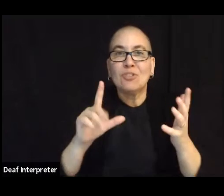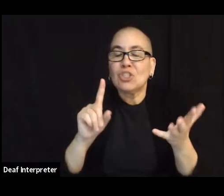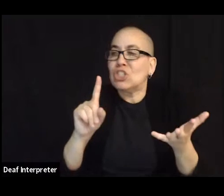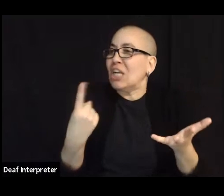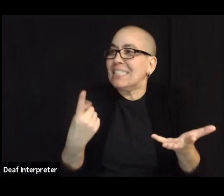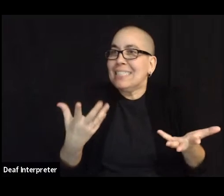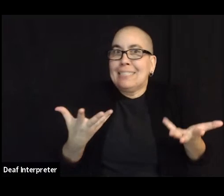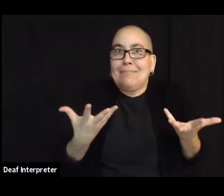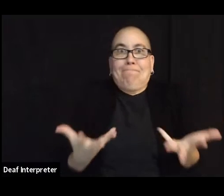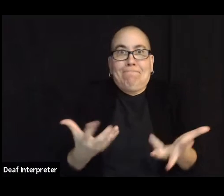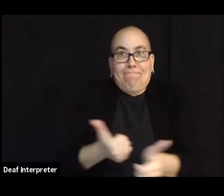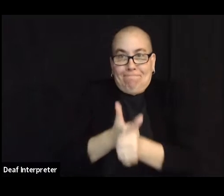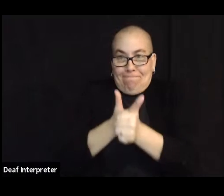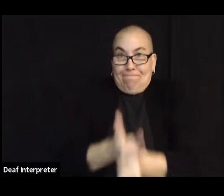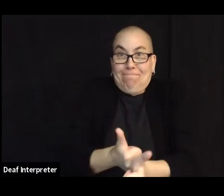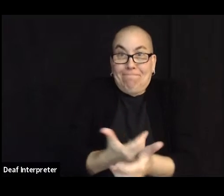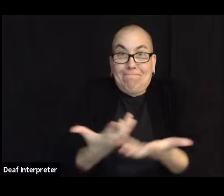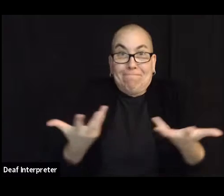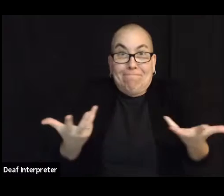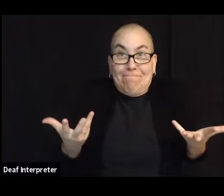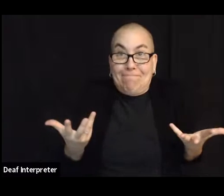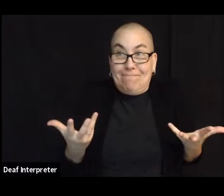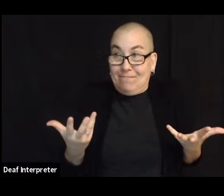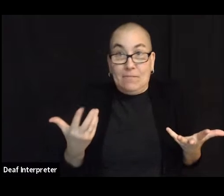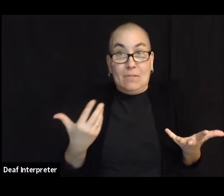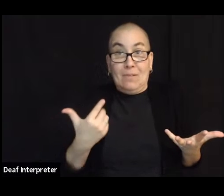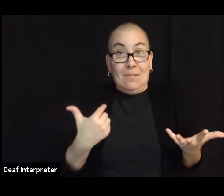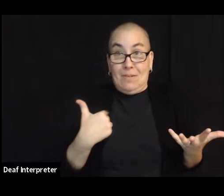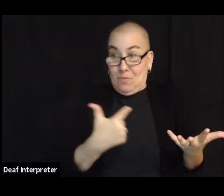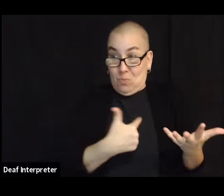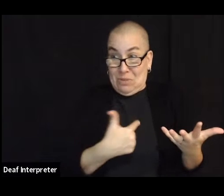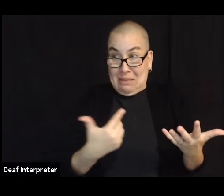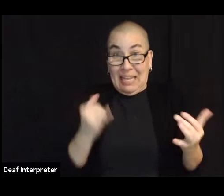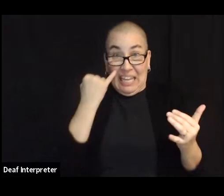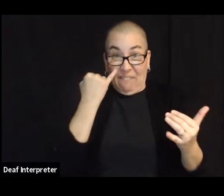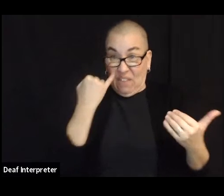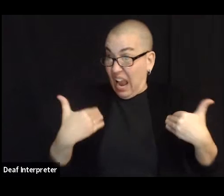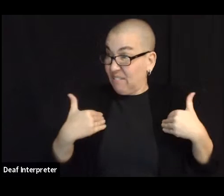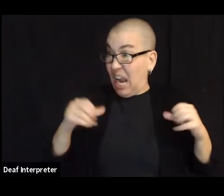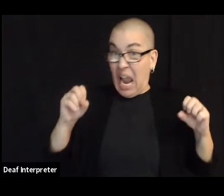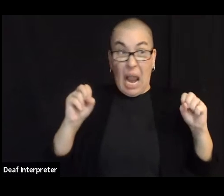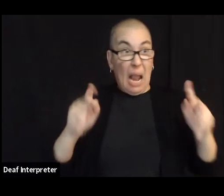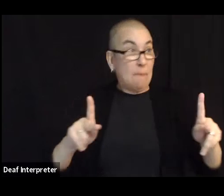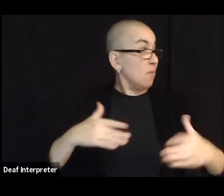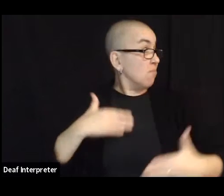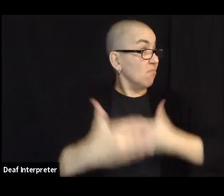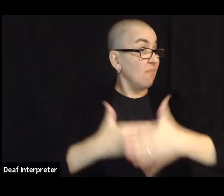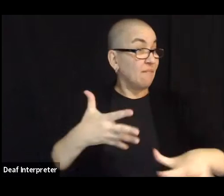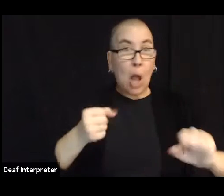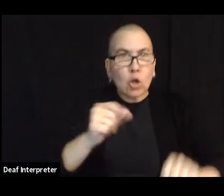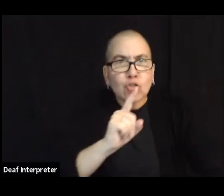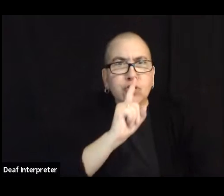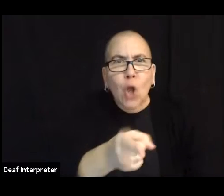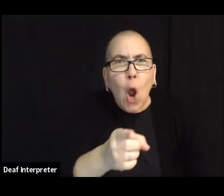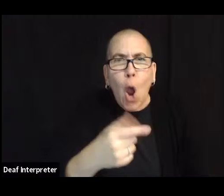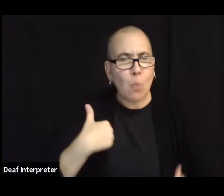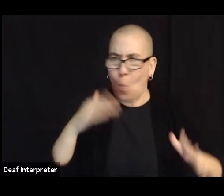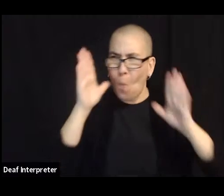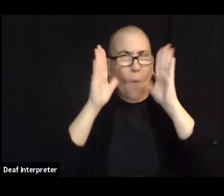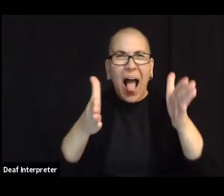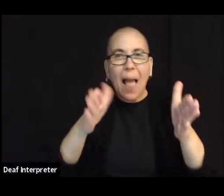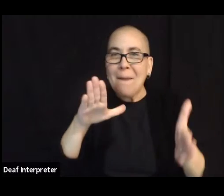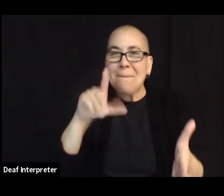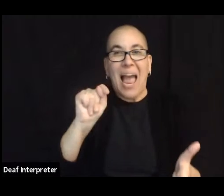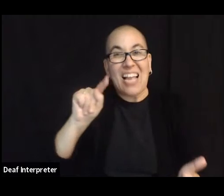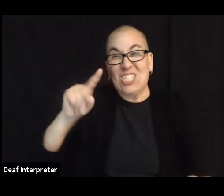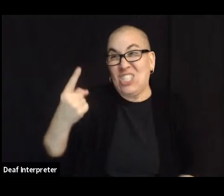to get going faster on those with underlying conditions and over age 65. That would be a good development. We're just sort of